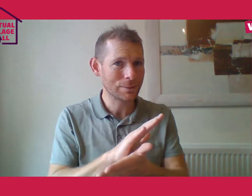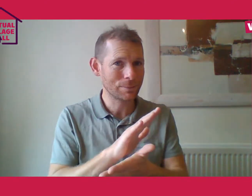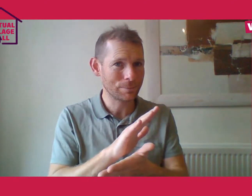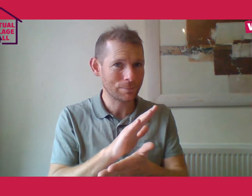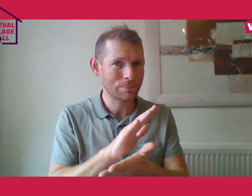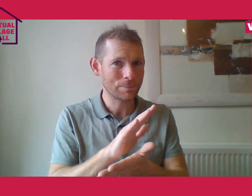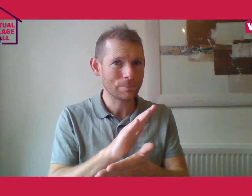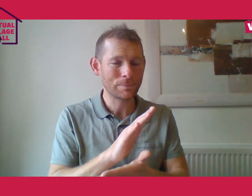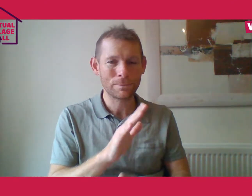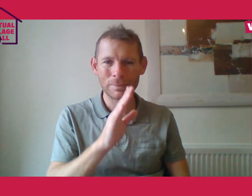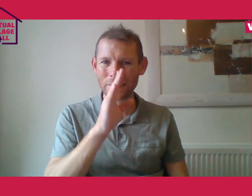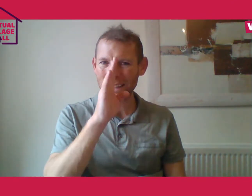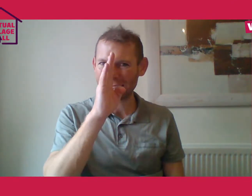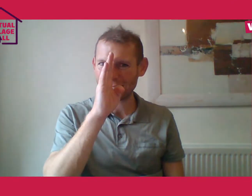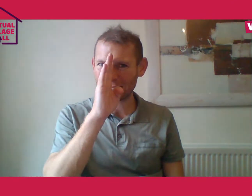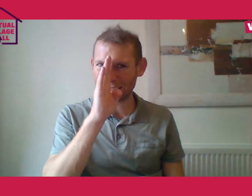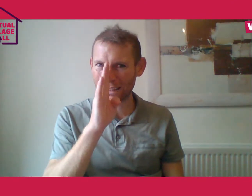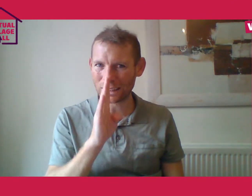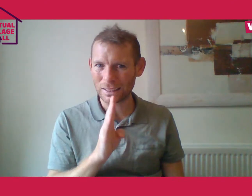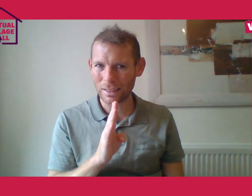So we've got happy and sad.